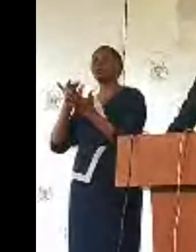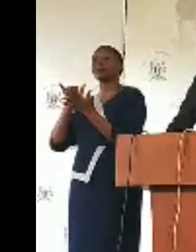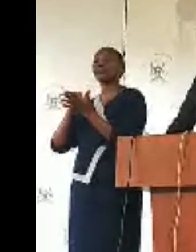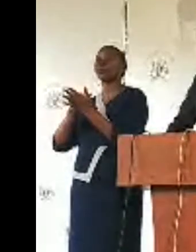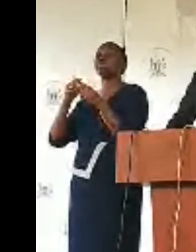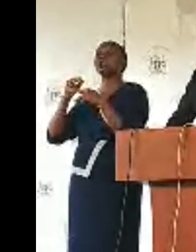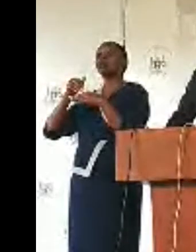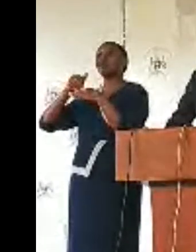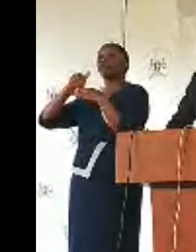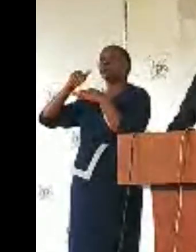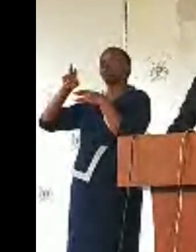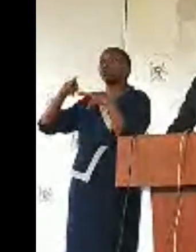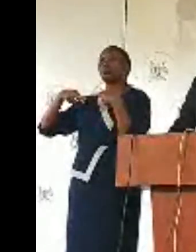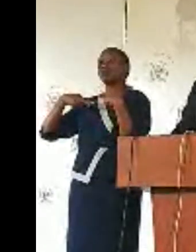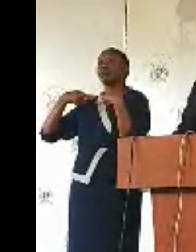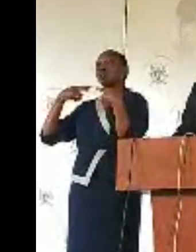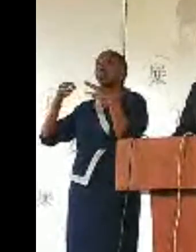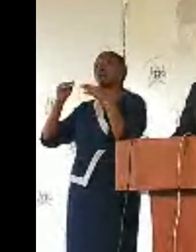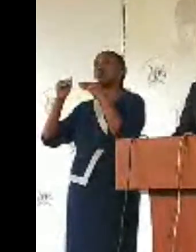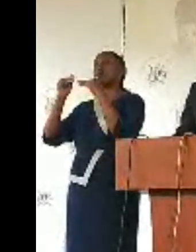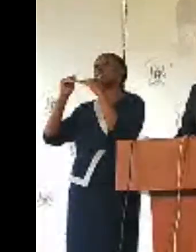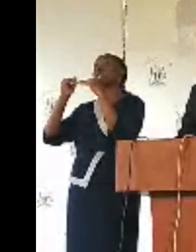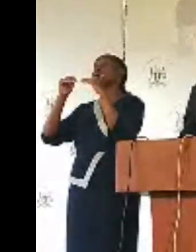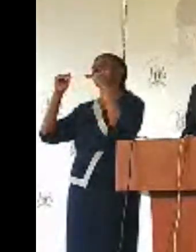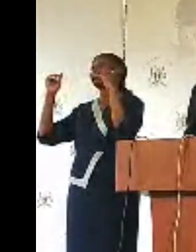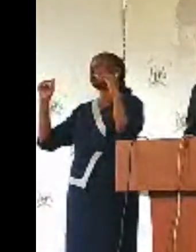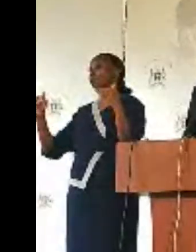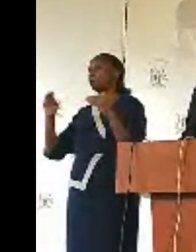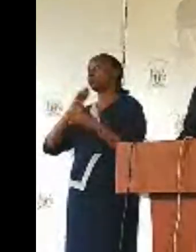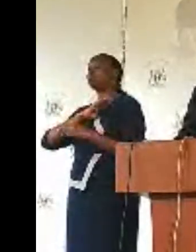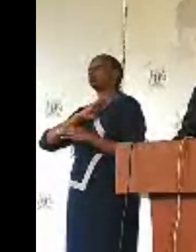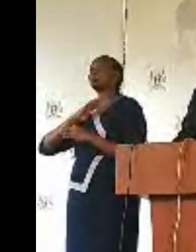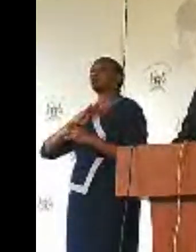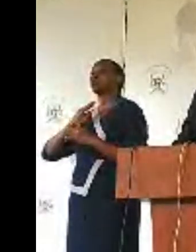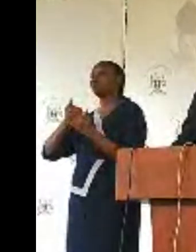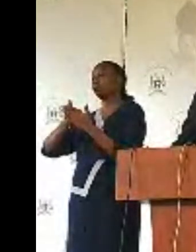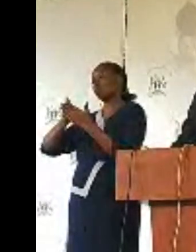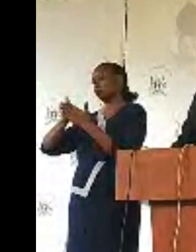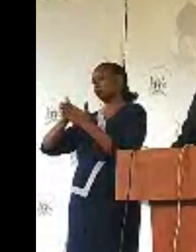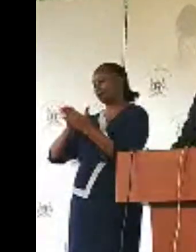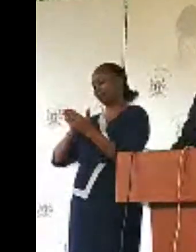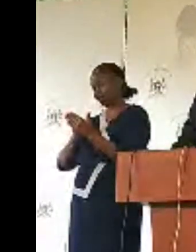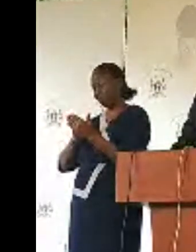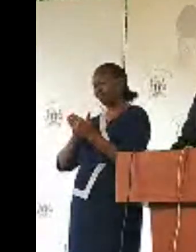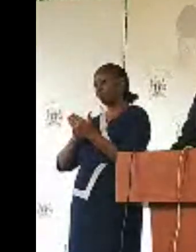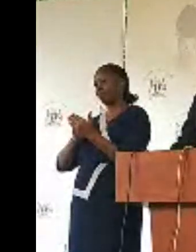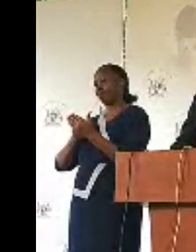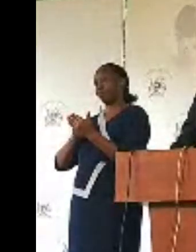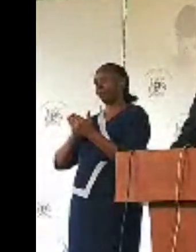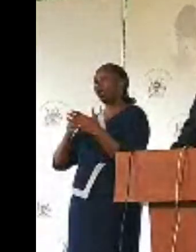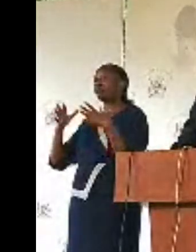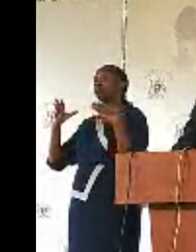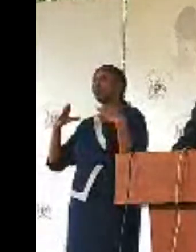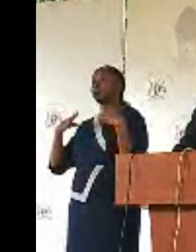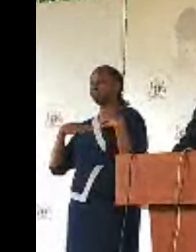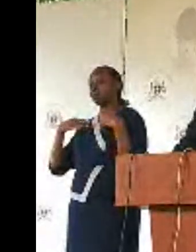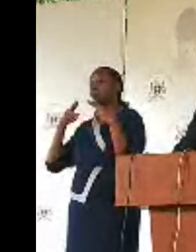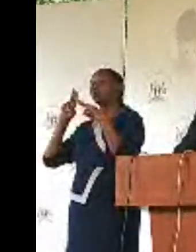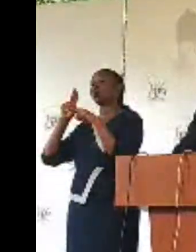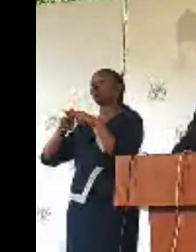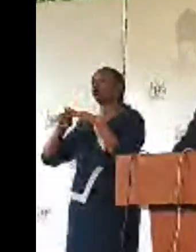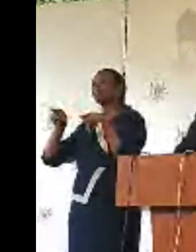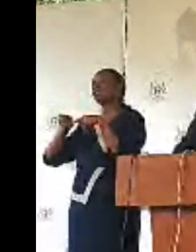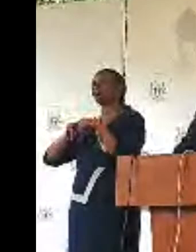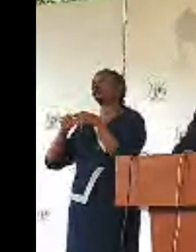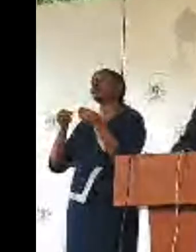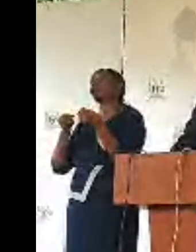results are equated by UNEB before they can be uh, uh, allowed. And